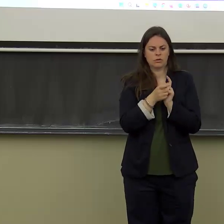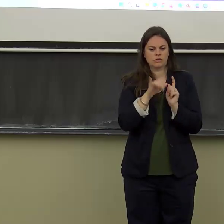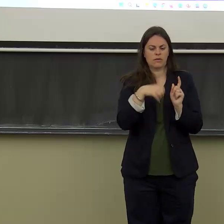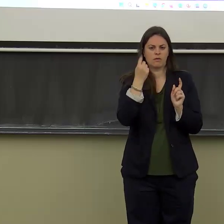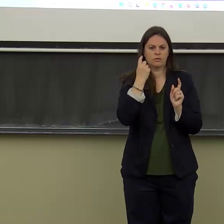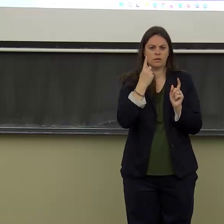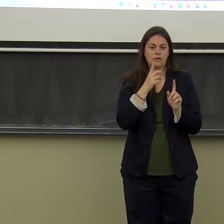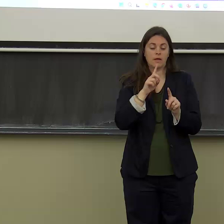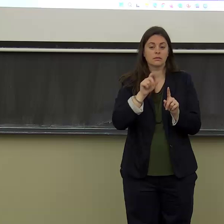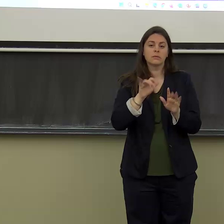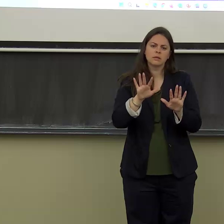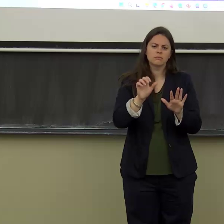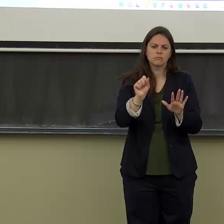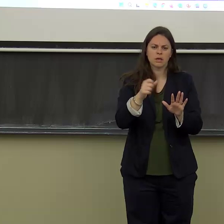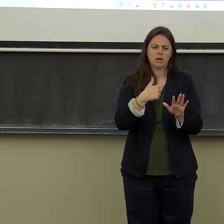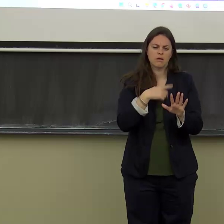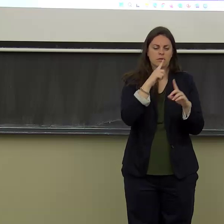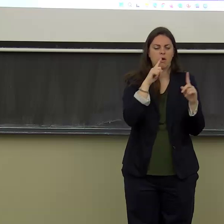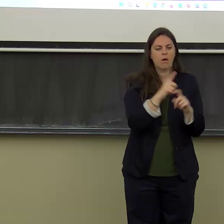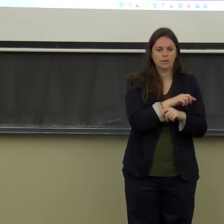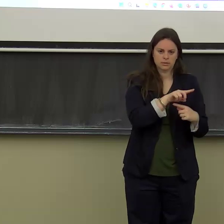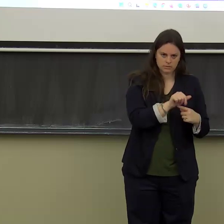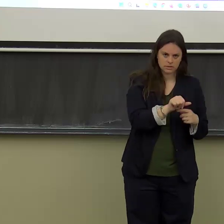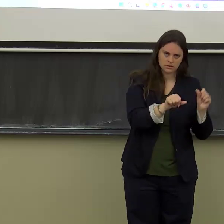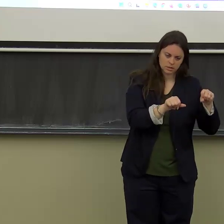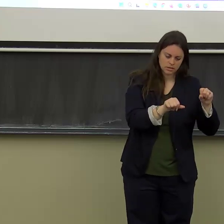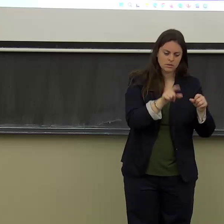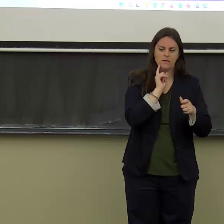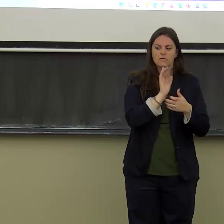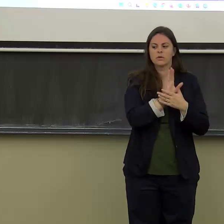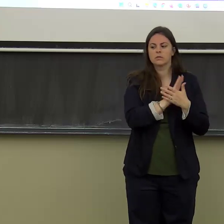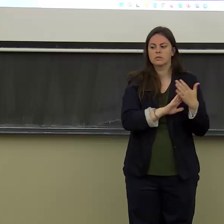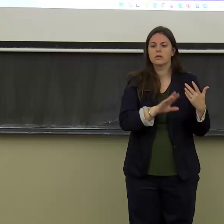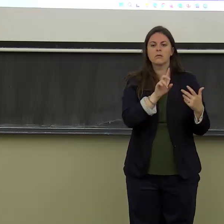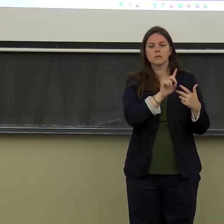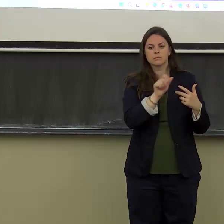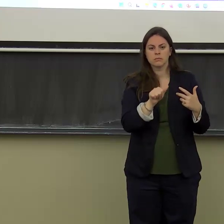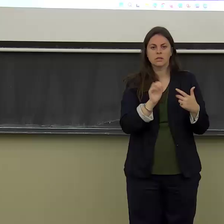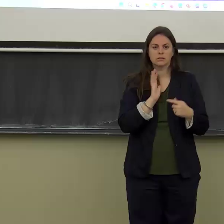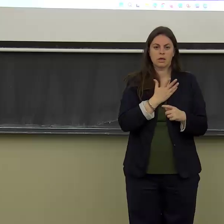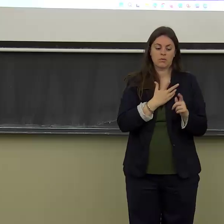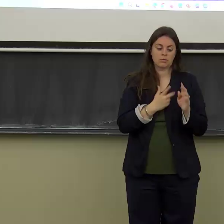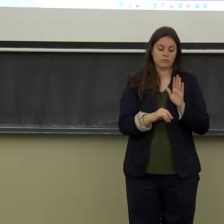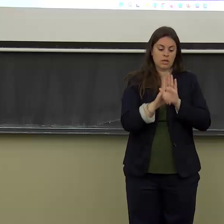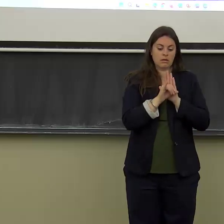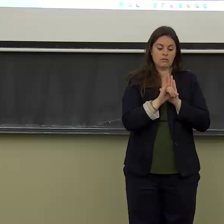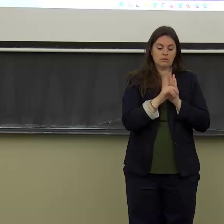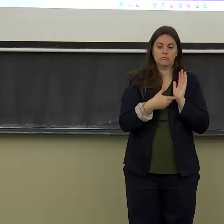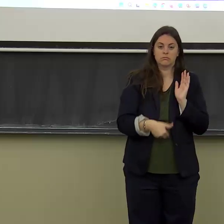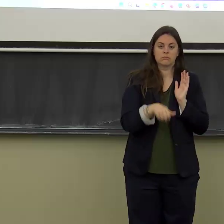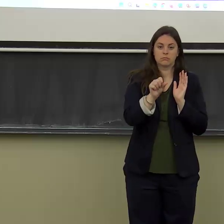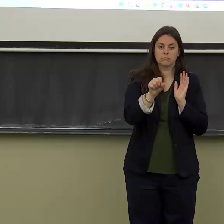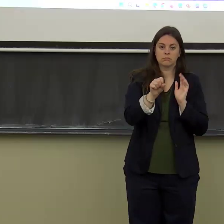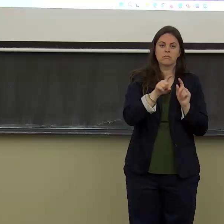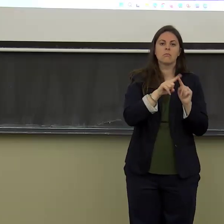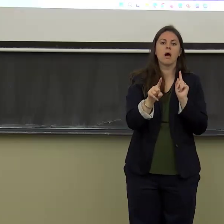disability is, yes, there are complex disabilities, and for some, disability is our identity, but